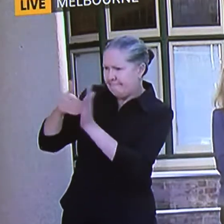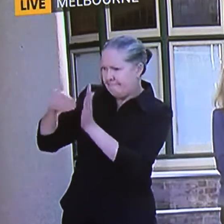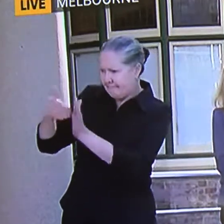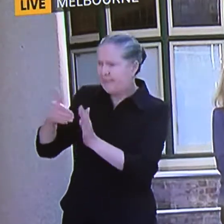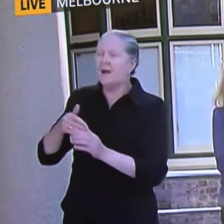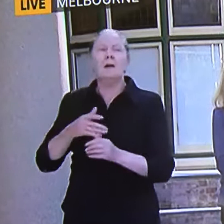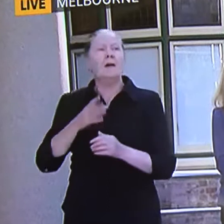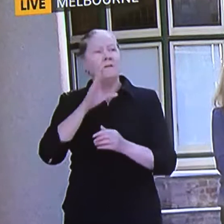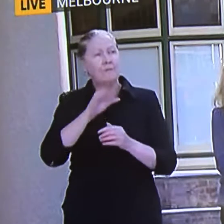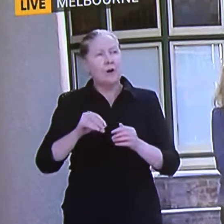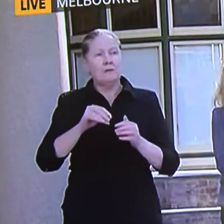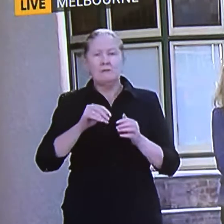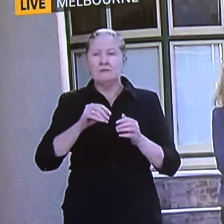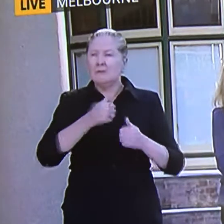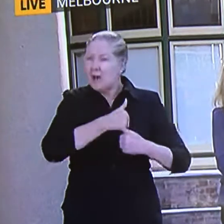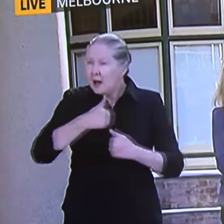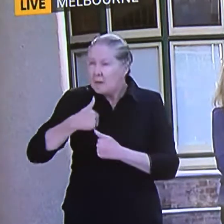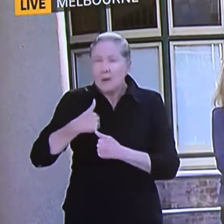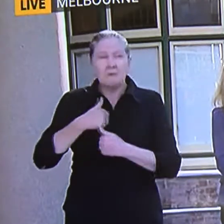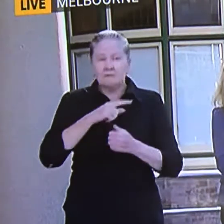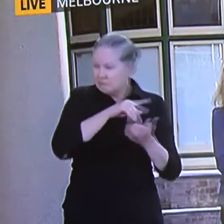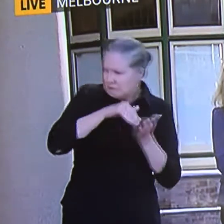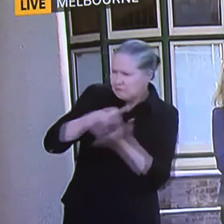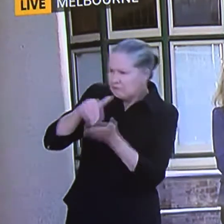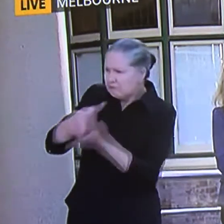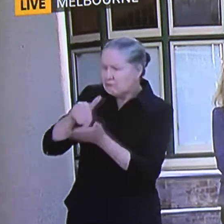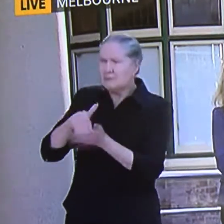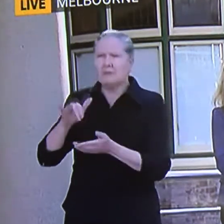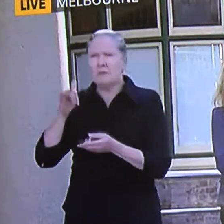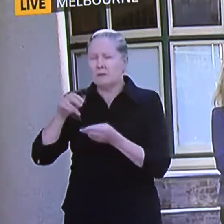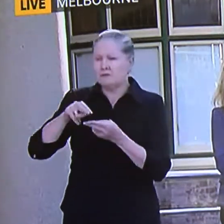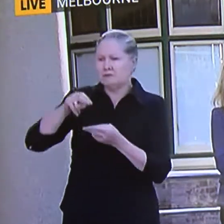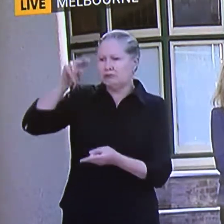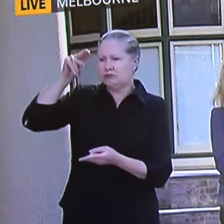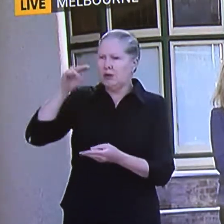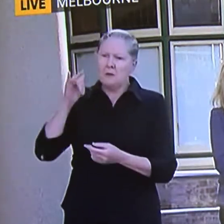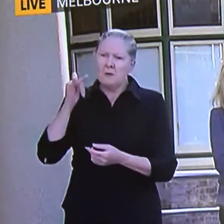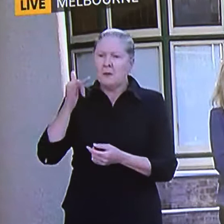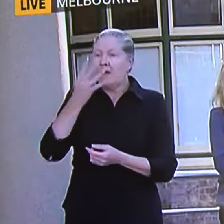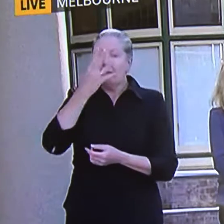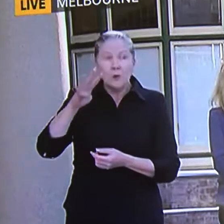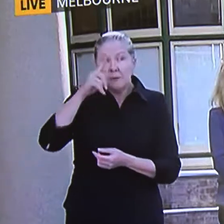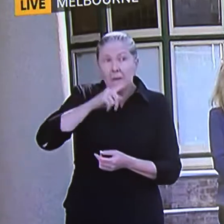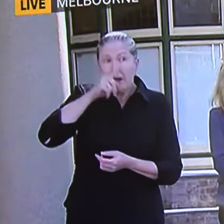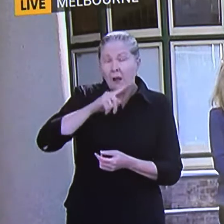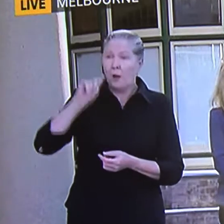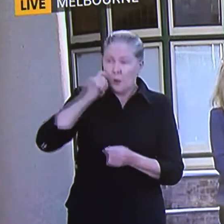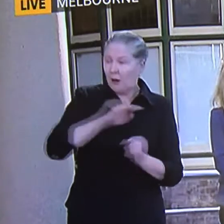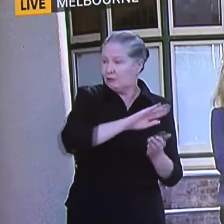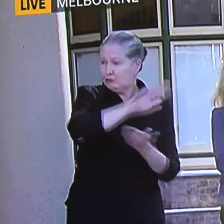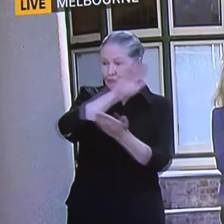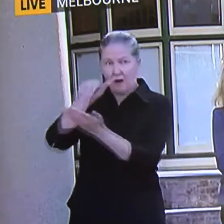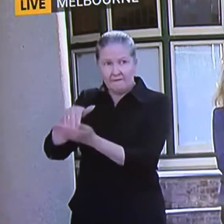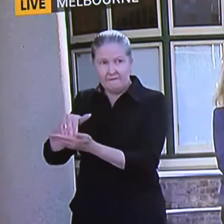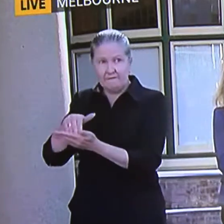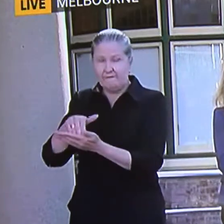assisted by the Australian Defence Force. It's likely to be up to a capacity of 40 personnel arriving in the